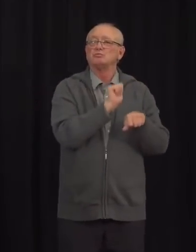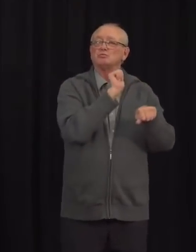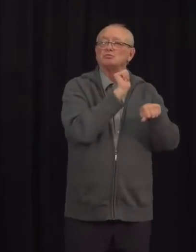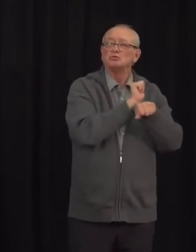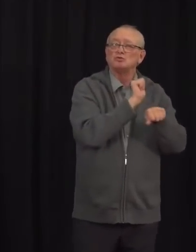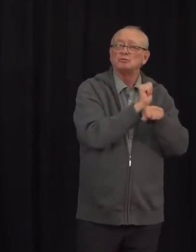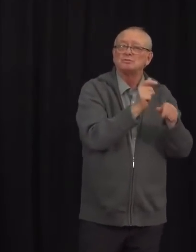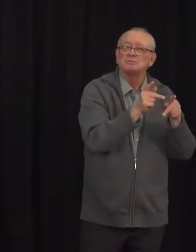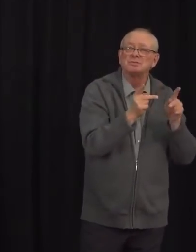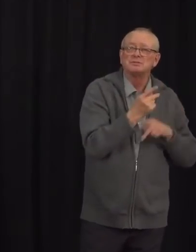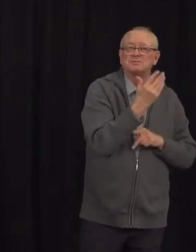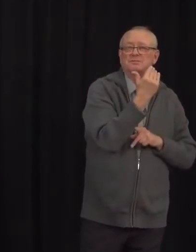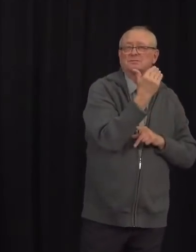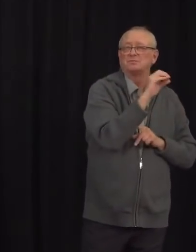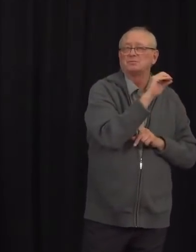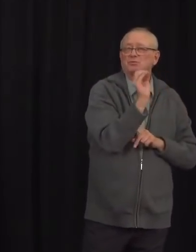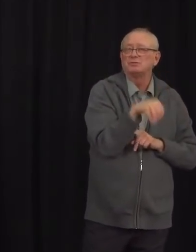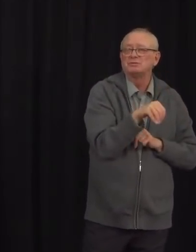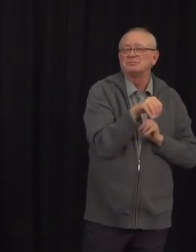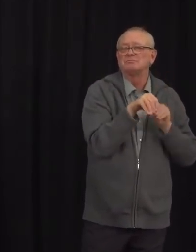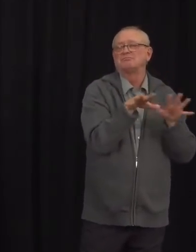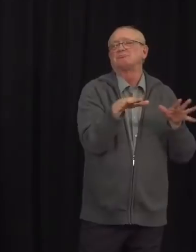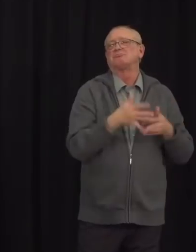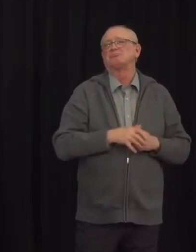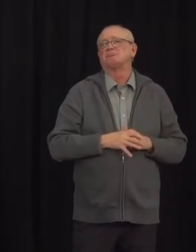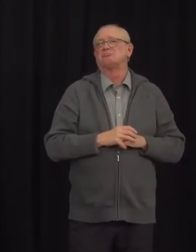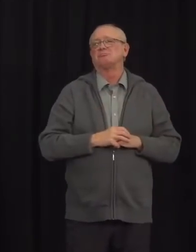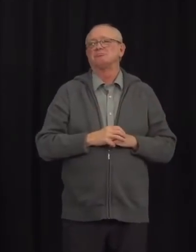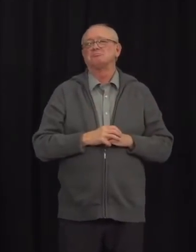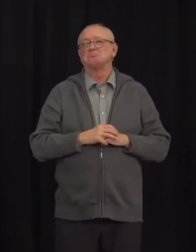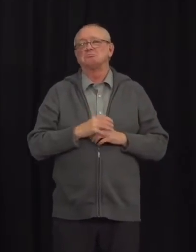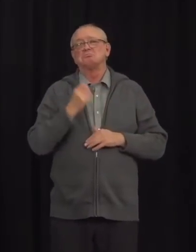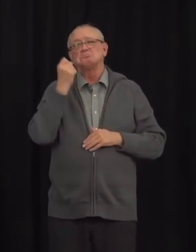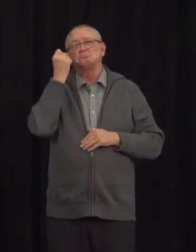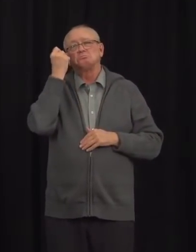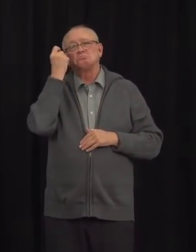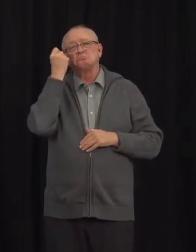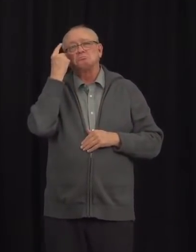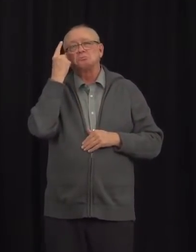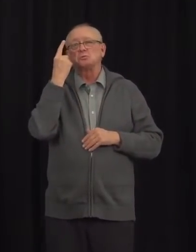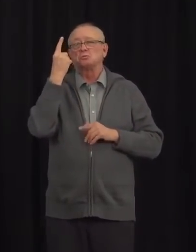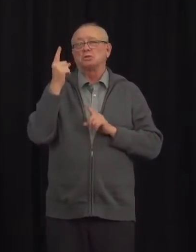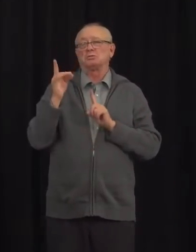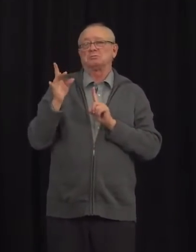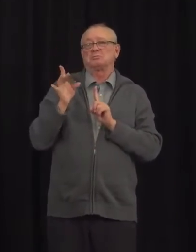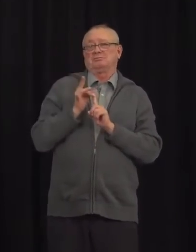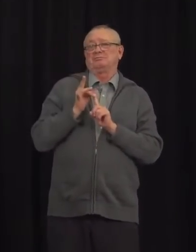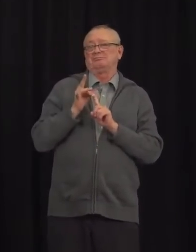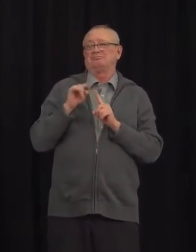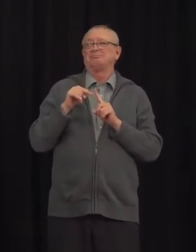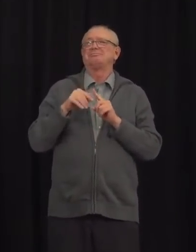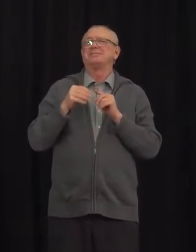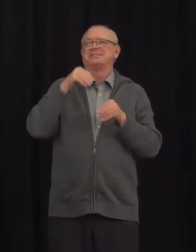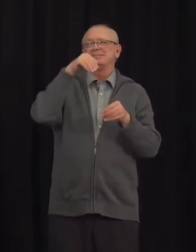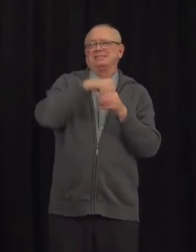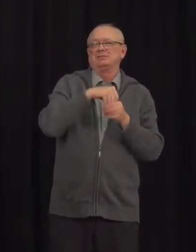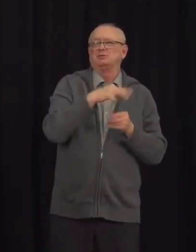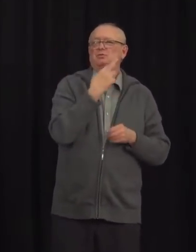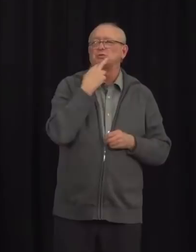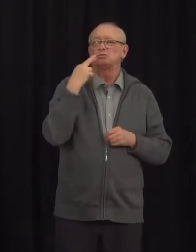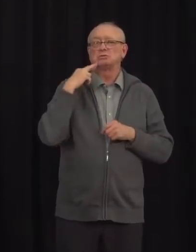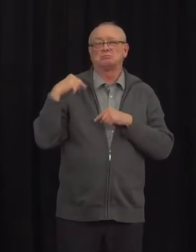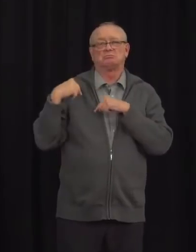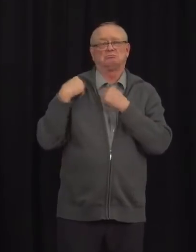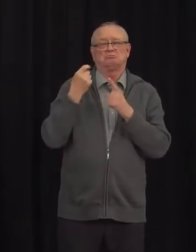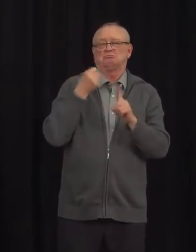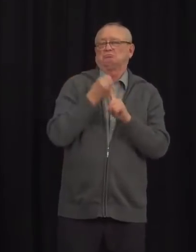outbreak cases. In contrast, there has only been 1 outbreak linked to a restaurant in the past 2 weeks, and less